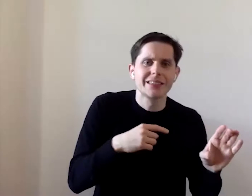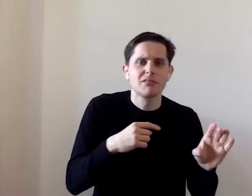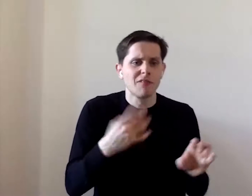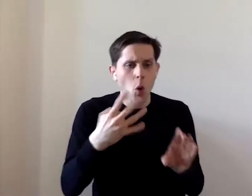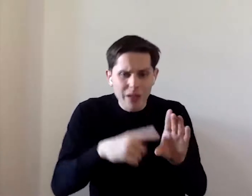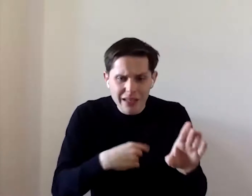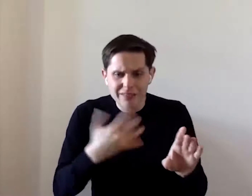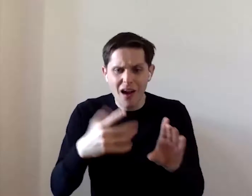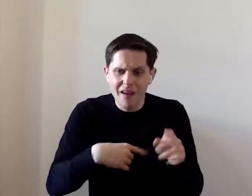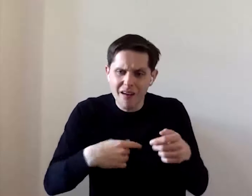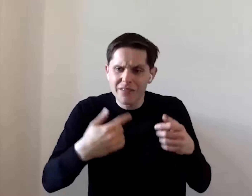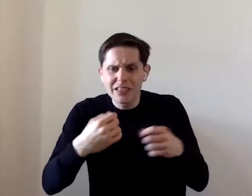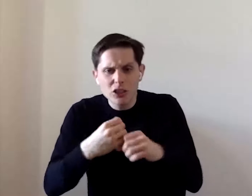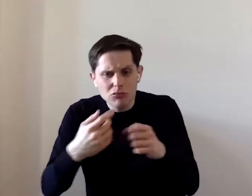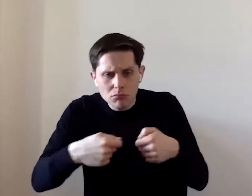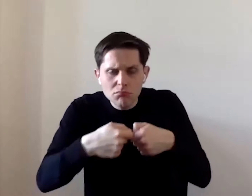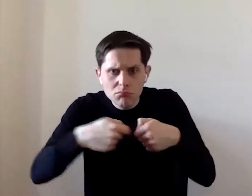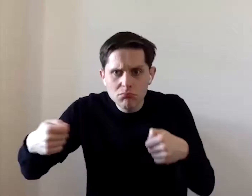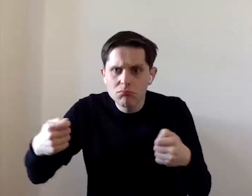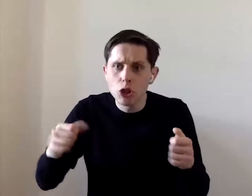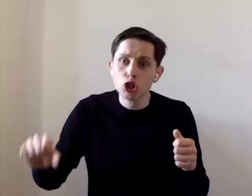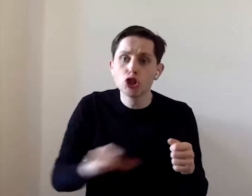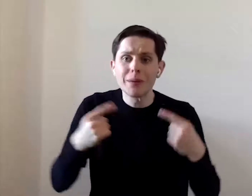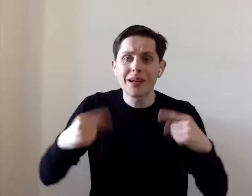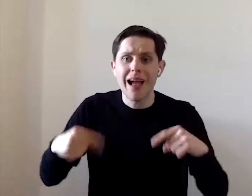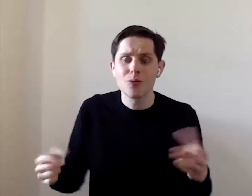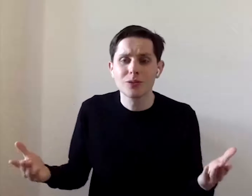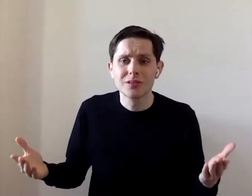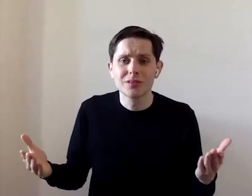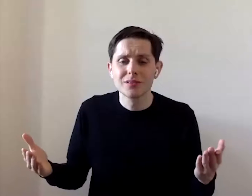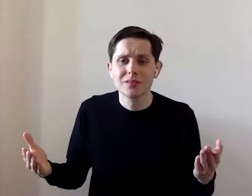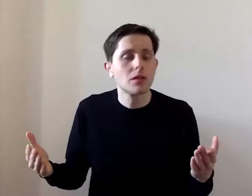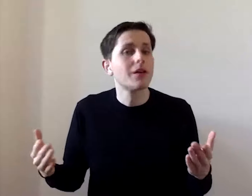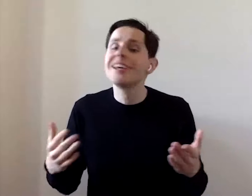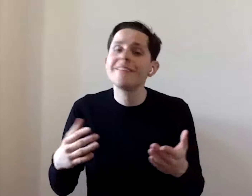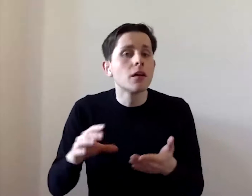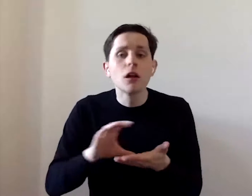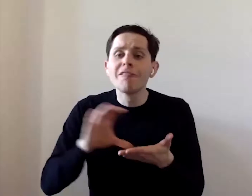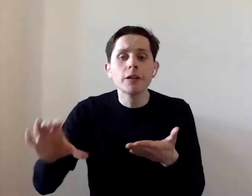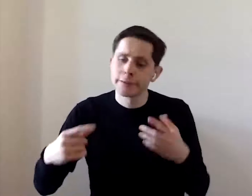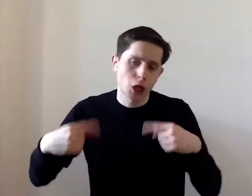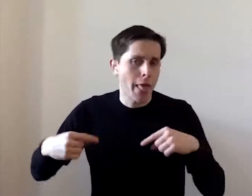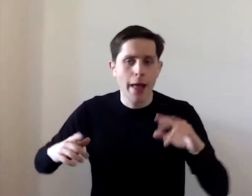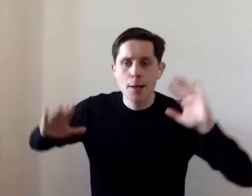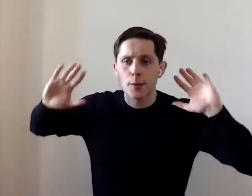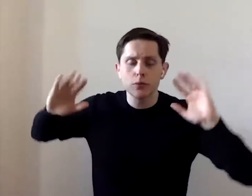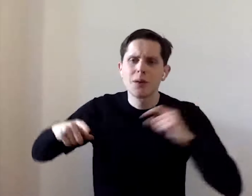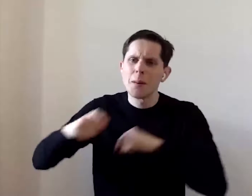to do 3 years for your master's or 4 or 5 years for your degree. And if that funding and